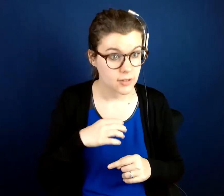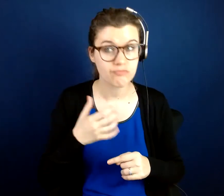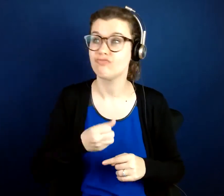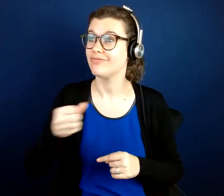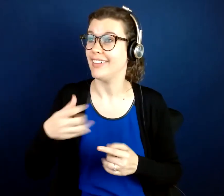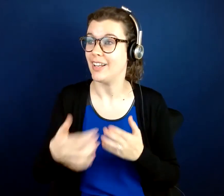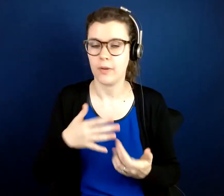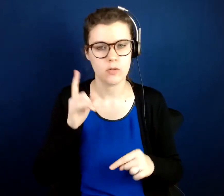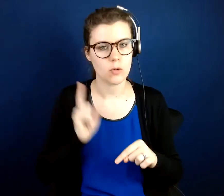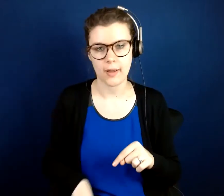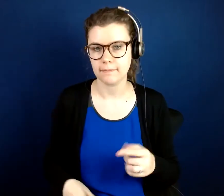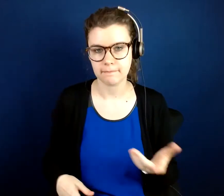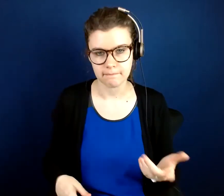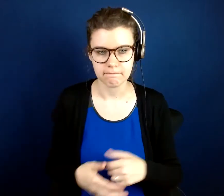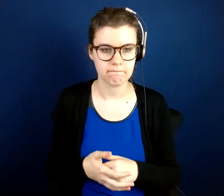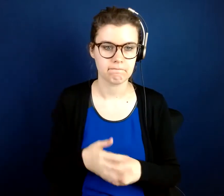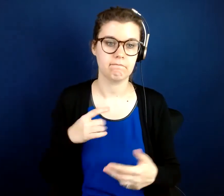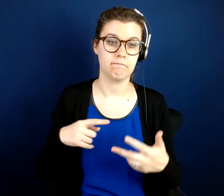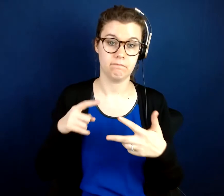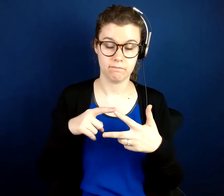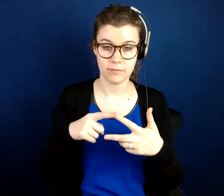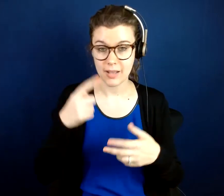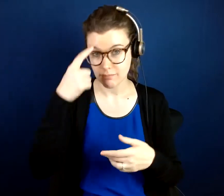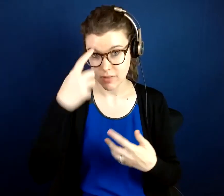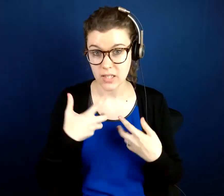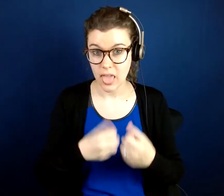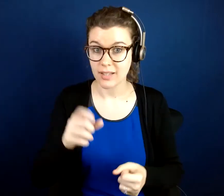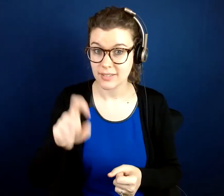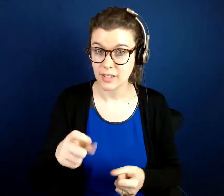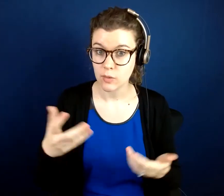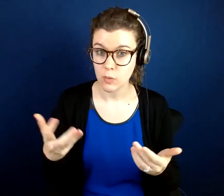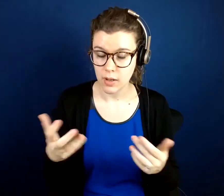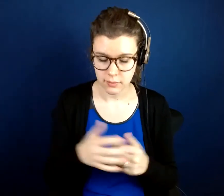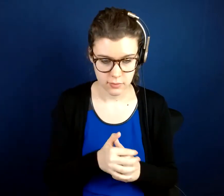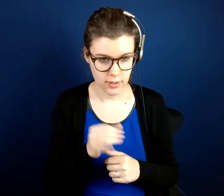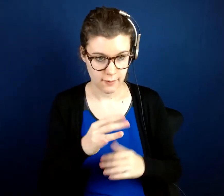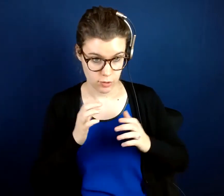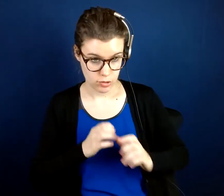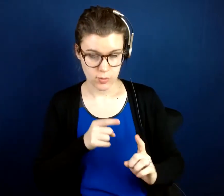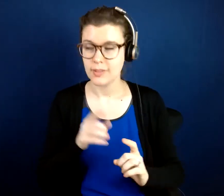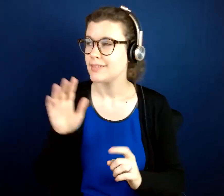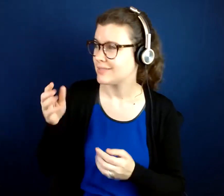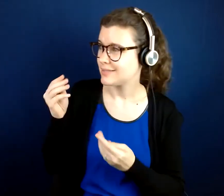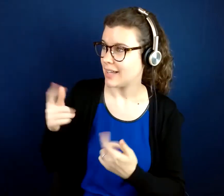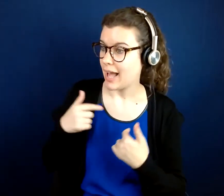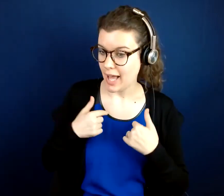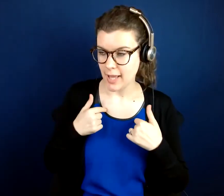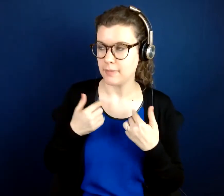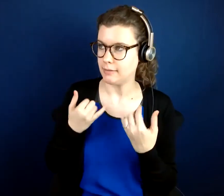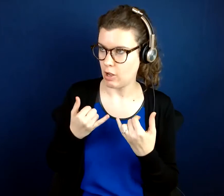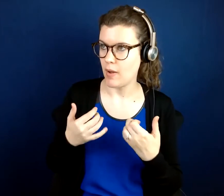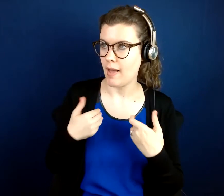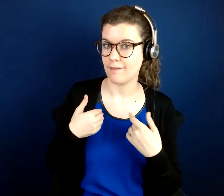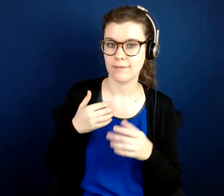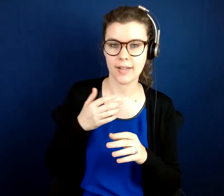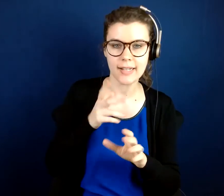Any unmet mental health and addiction needs. If the consumer discloses that they are currently under the care of a